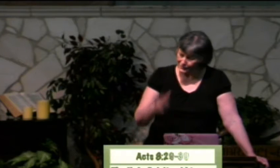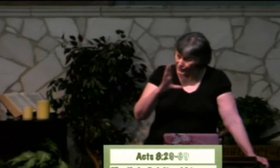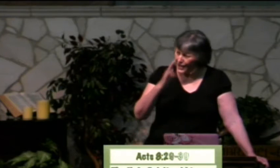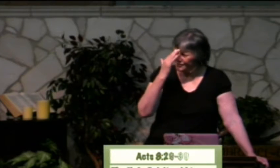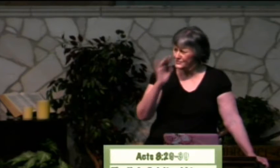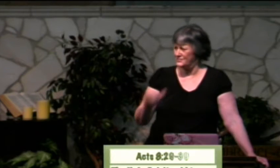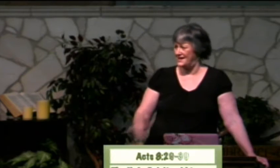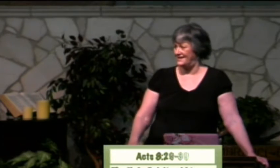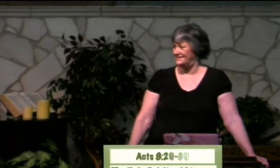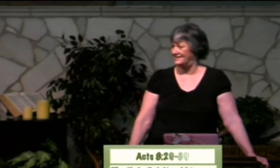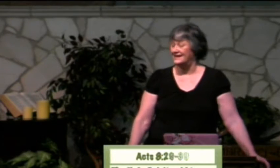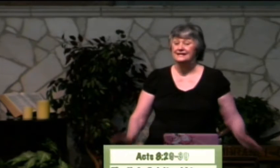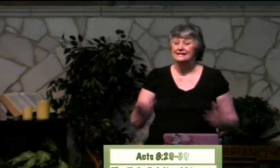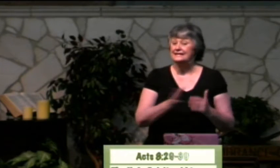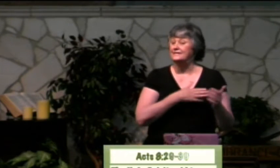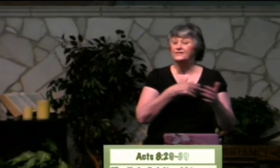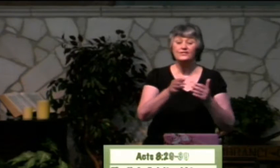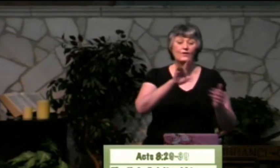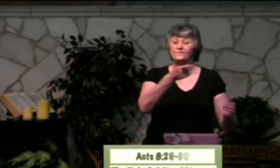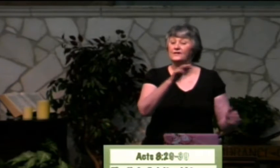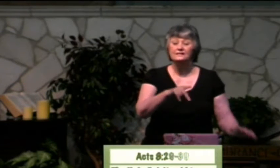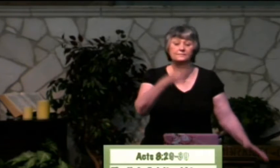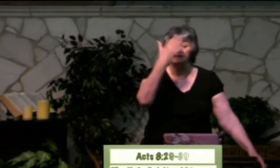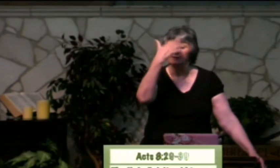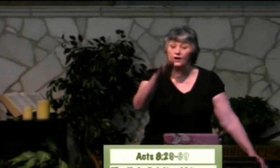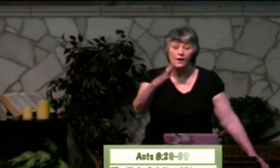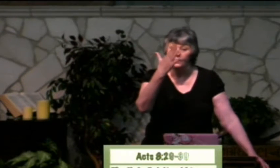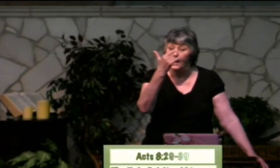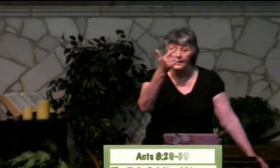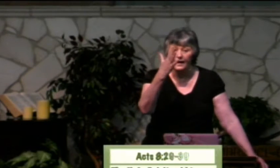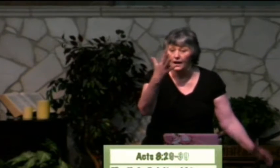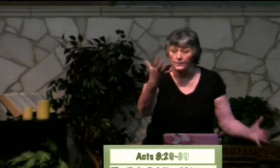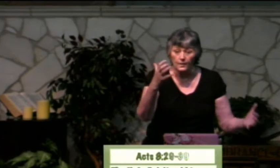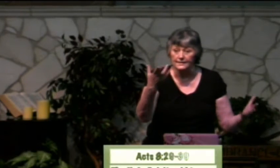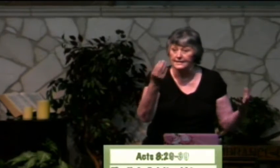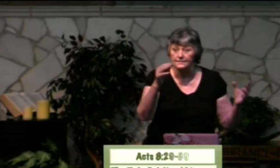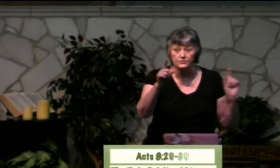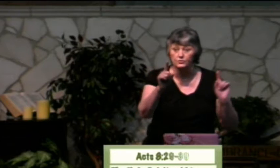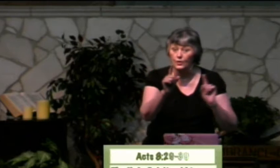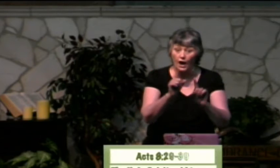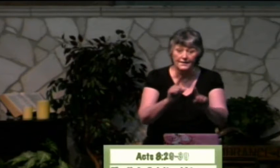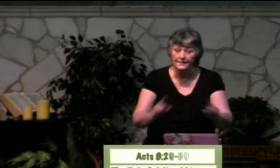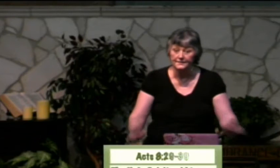God knew that, even though Philip didn't know why God wanted him to run.